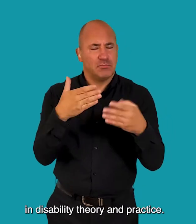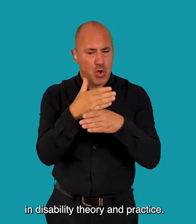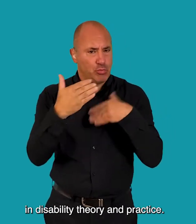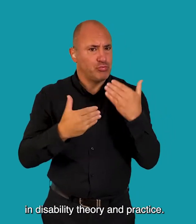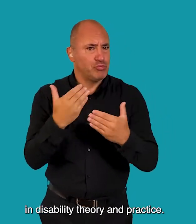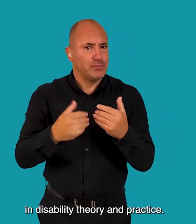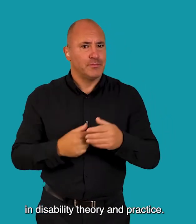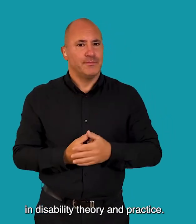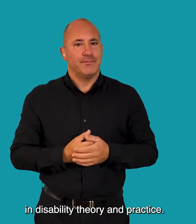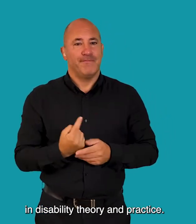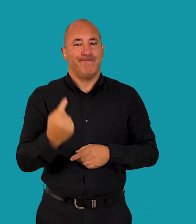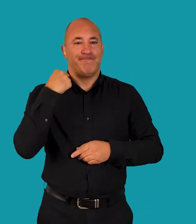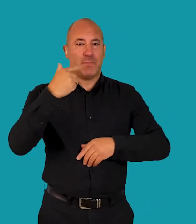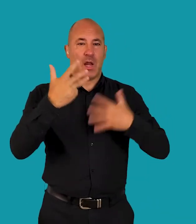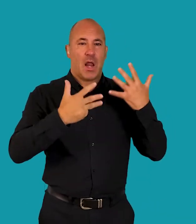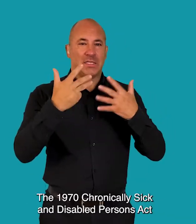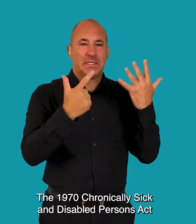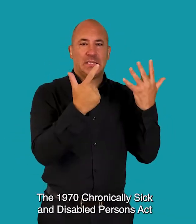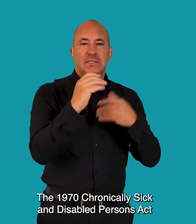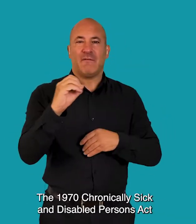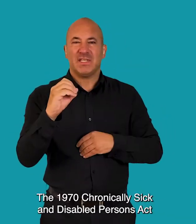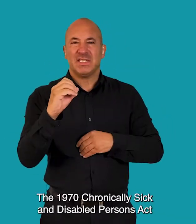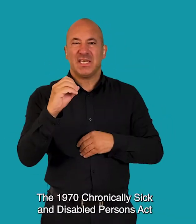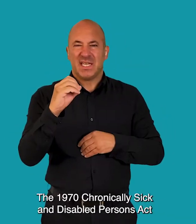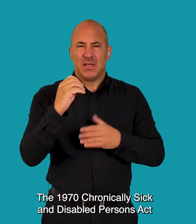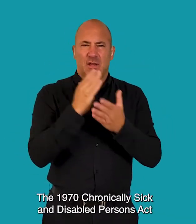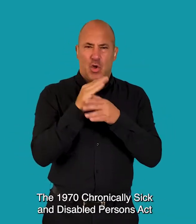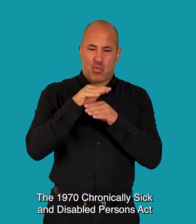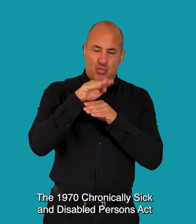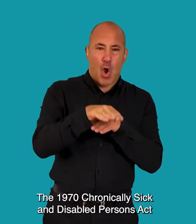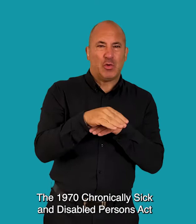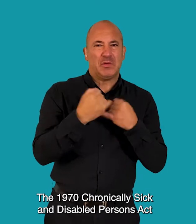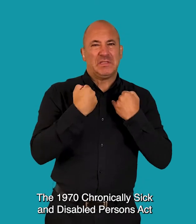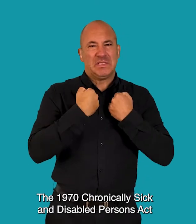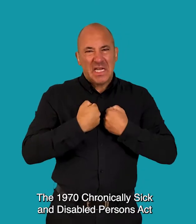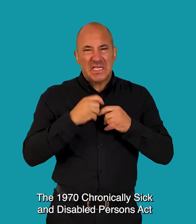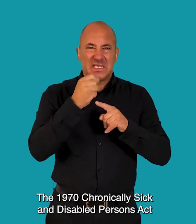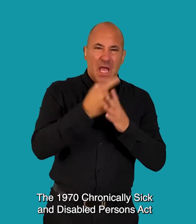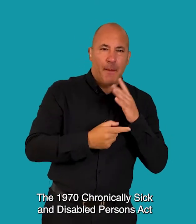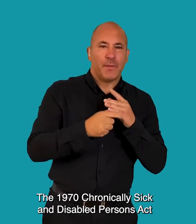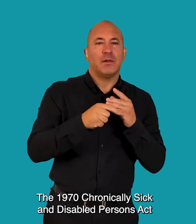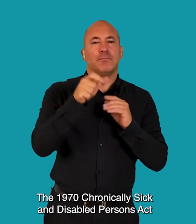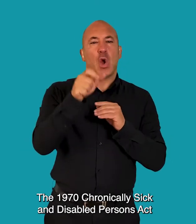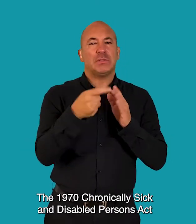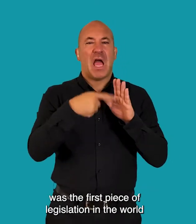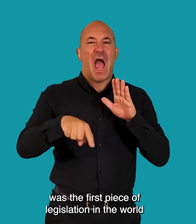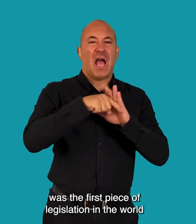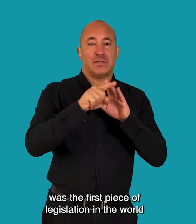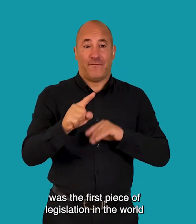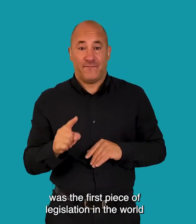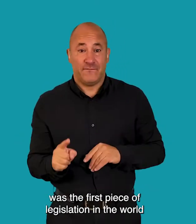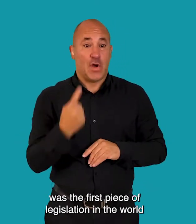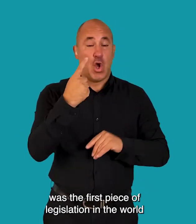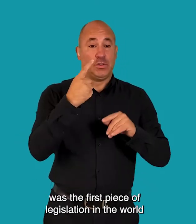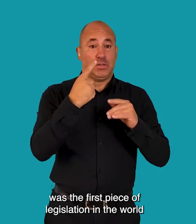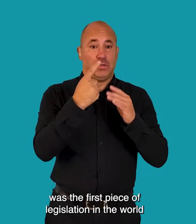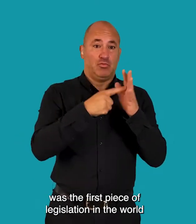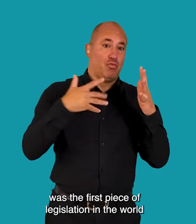and practice. The 1970 Chronically Sick and Disabled Persons Act was the first piece of legislation in